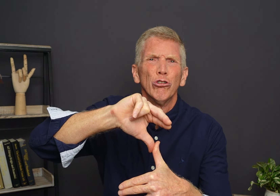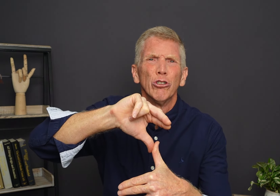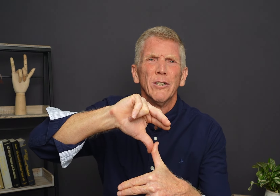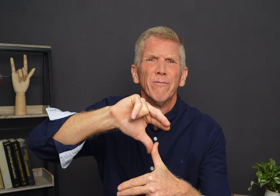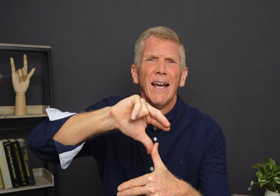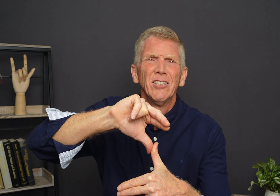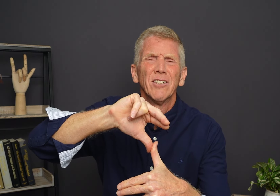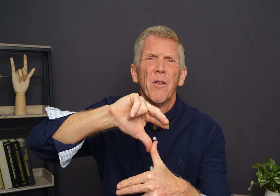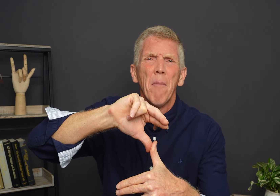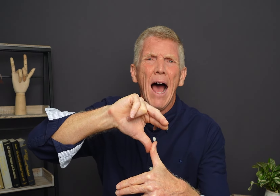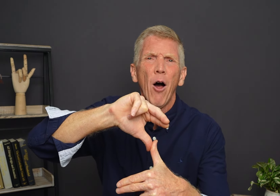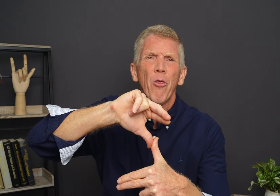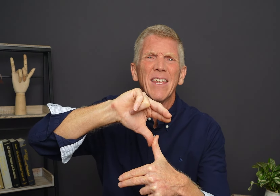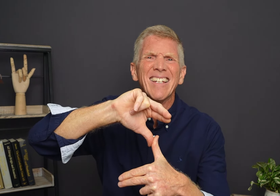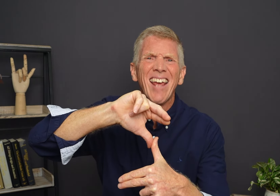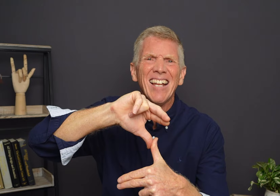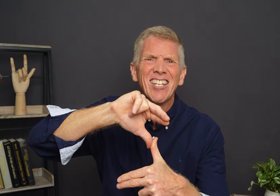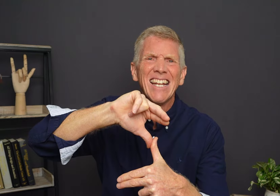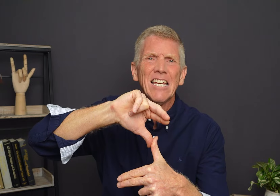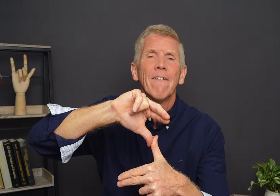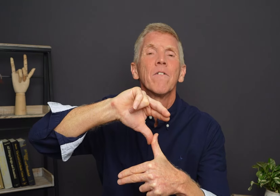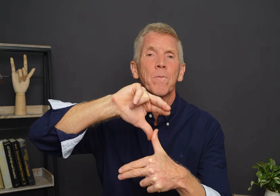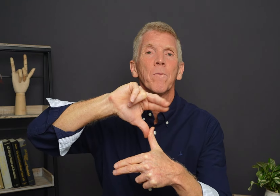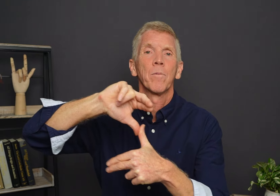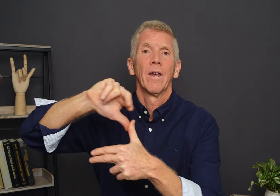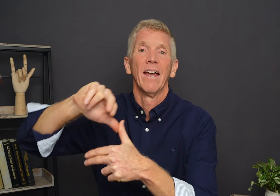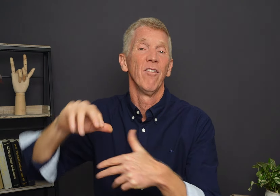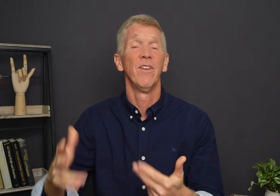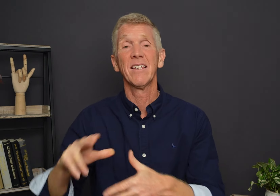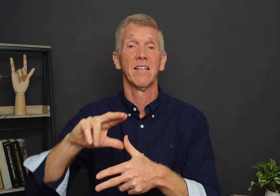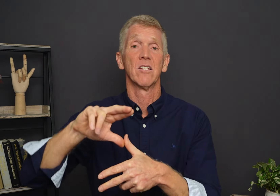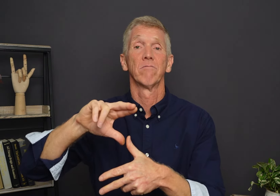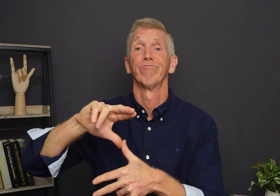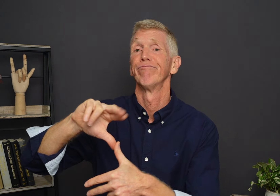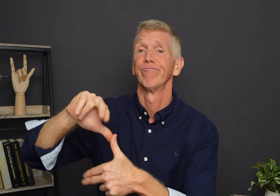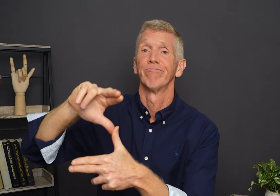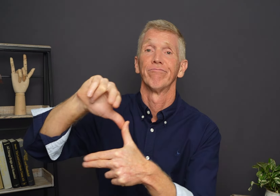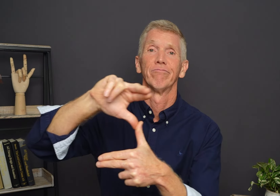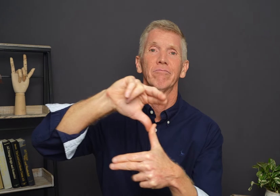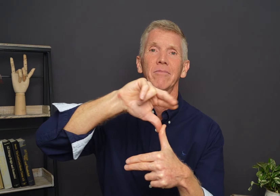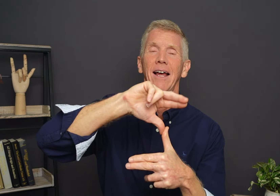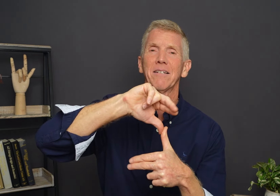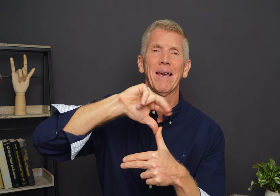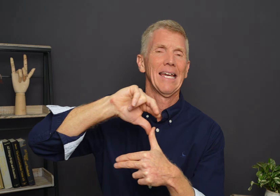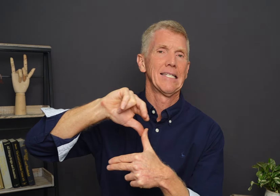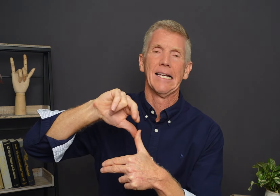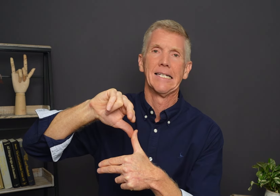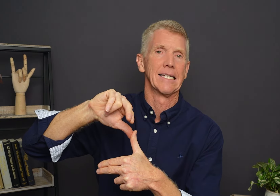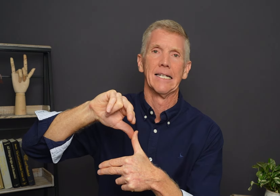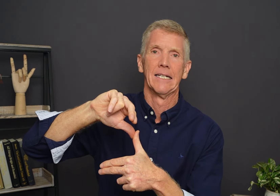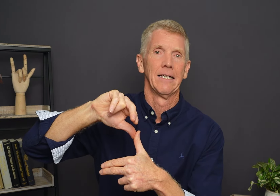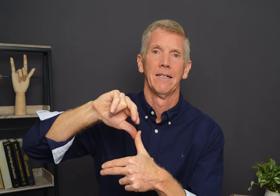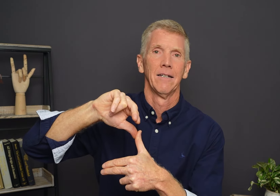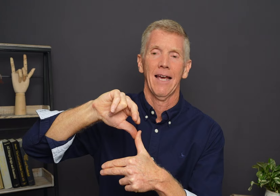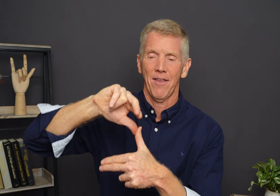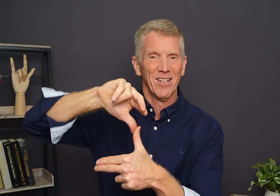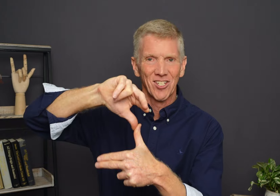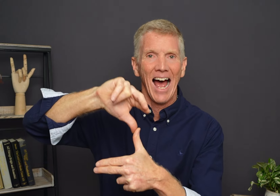see the face and the mouth, the intensity. Okay, this is, doesn't make any sense, does it? Okay, the sign's